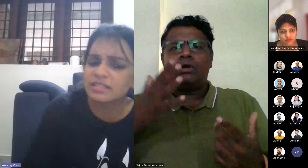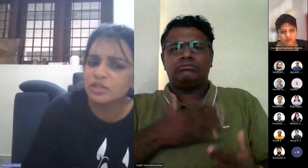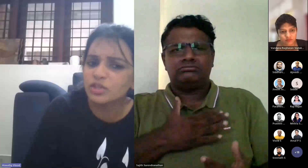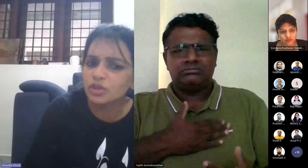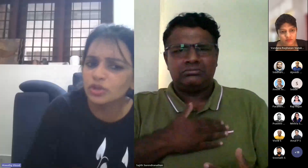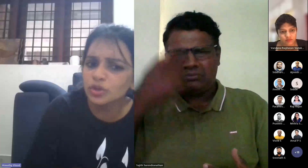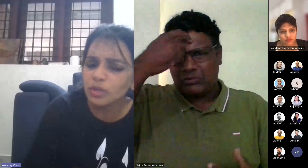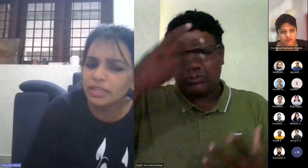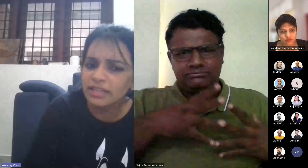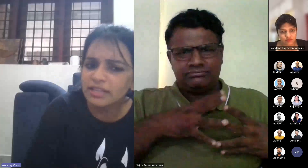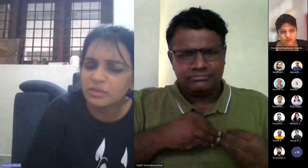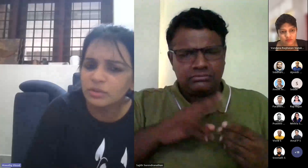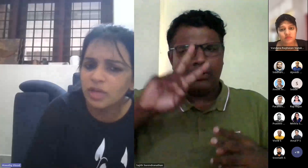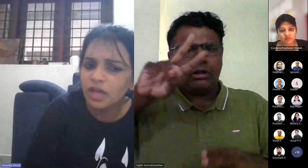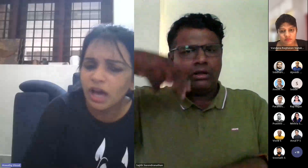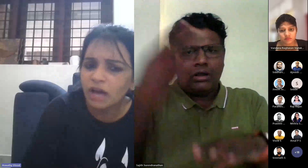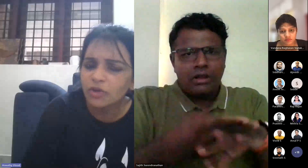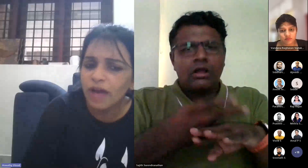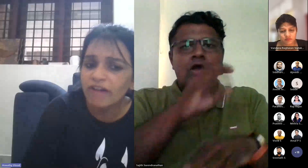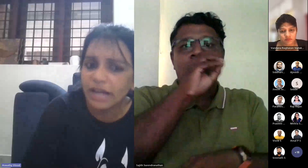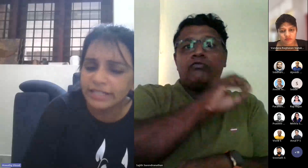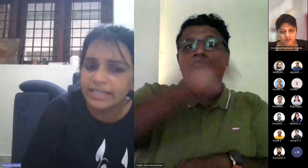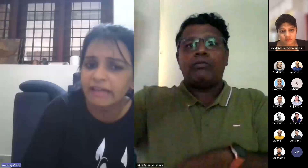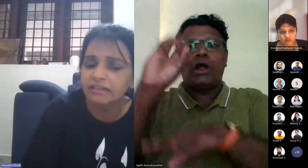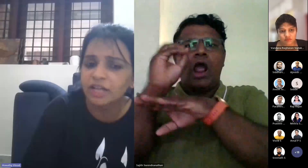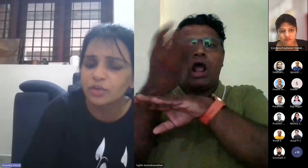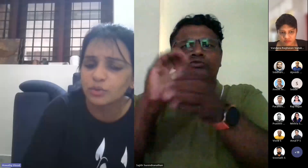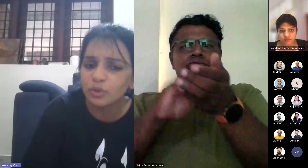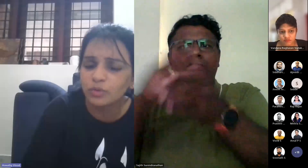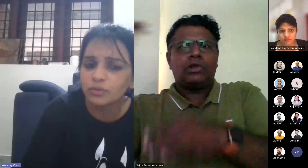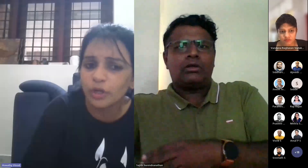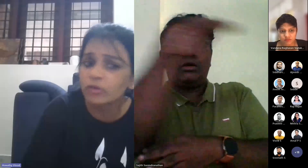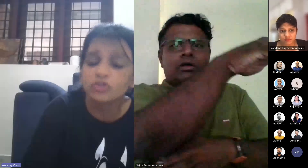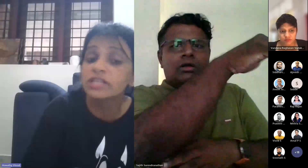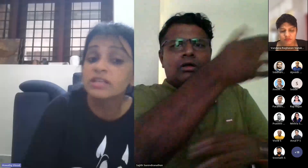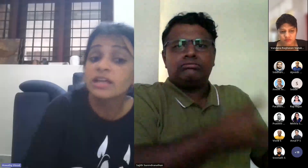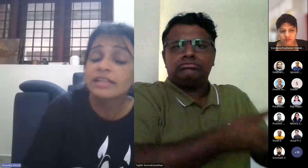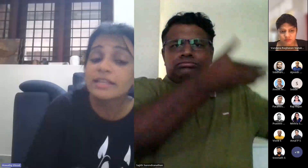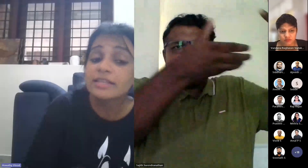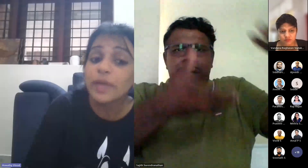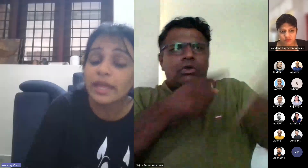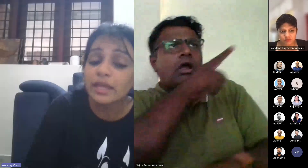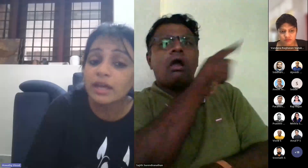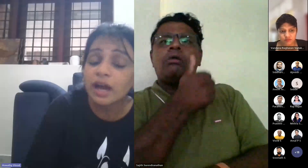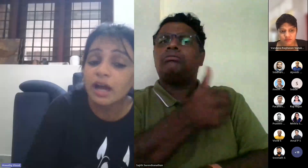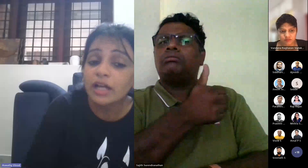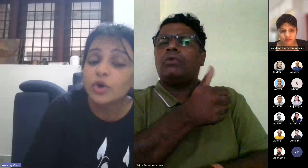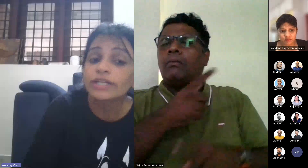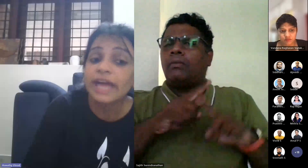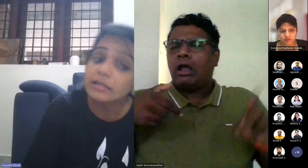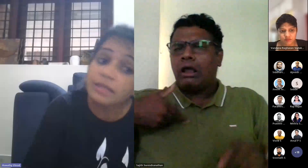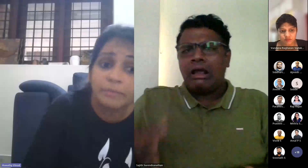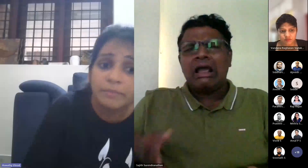SOS. You know what that is? So you have a heart attack and you fall down. So there is a way